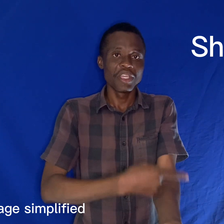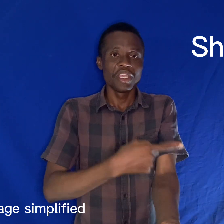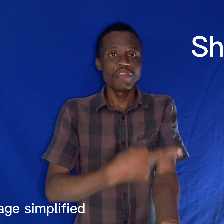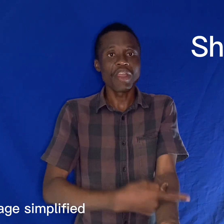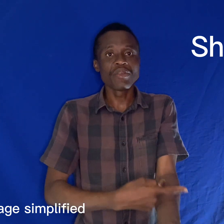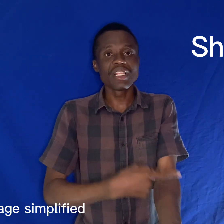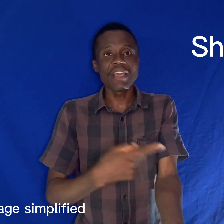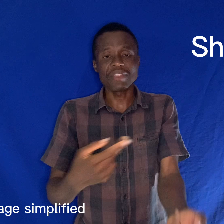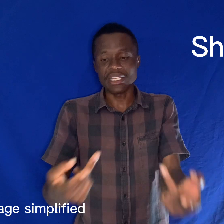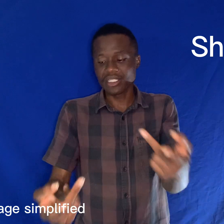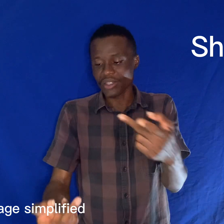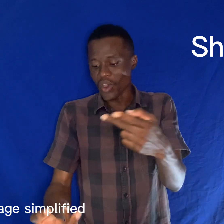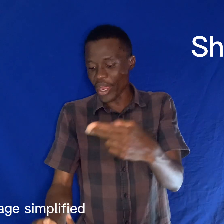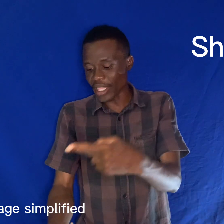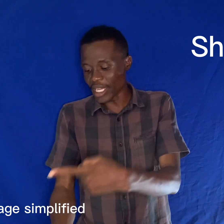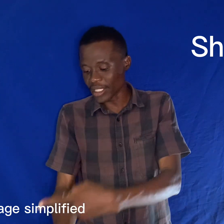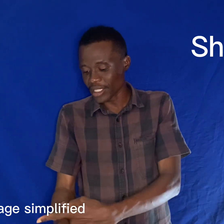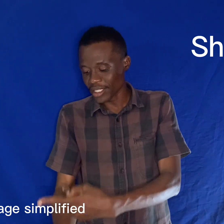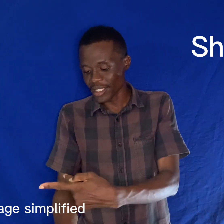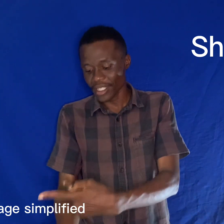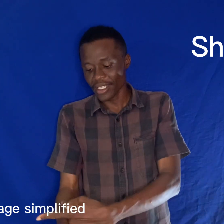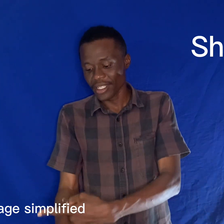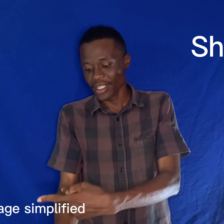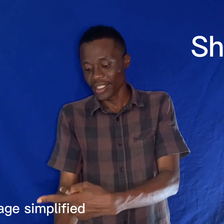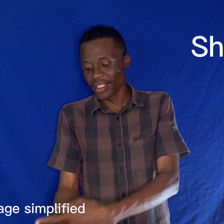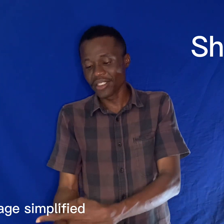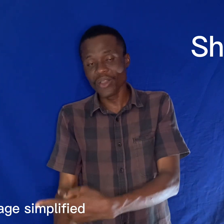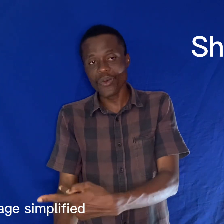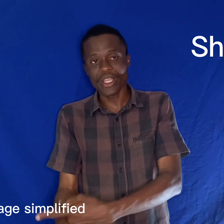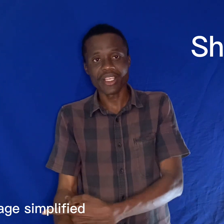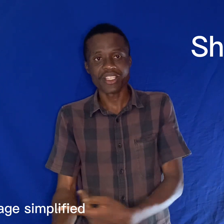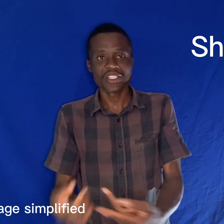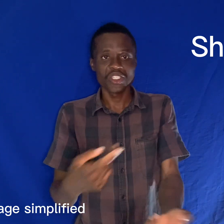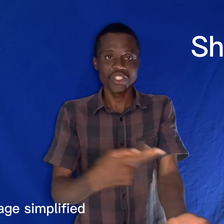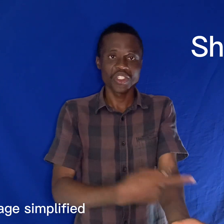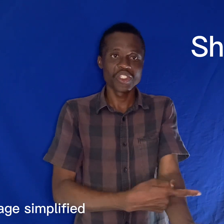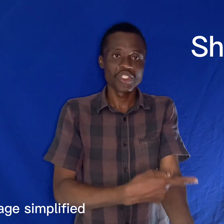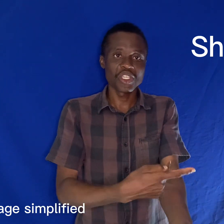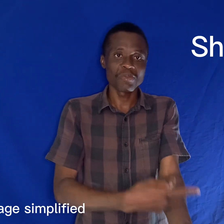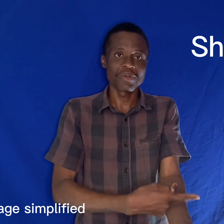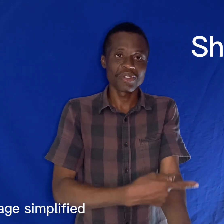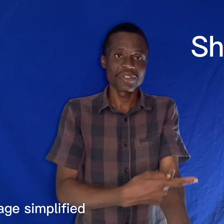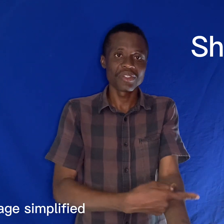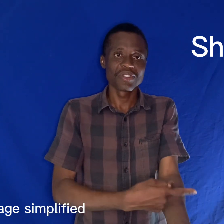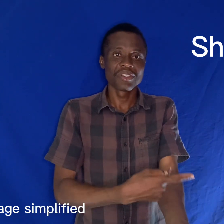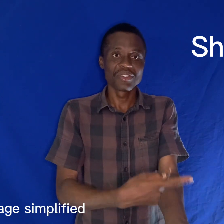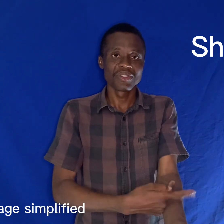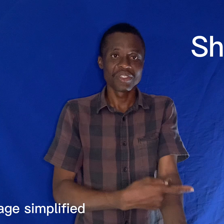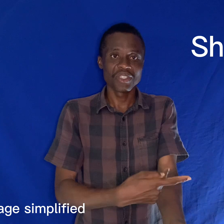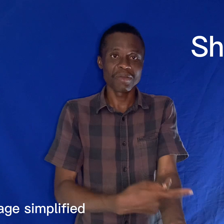If you are using left hand or right hand, the same way. Sheep.